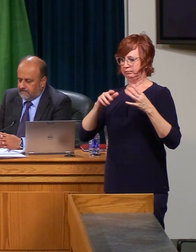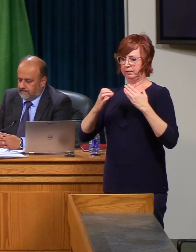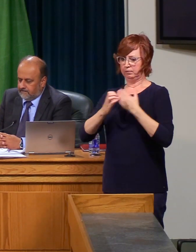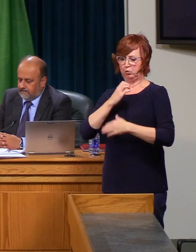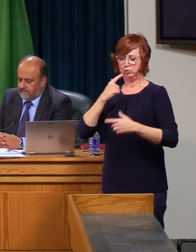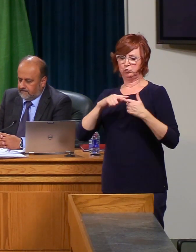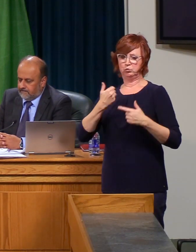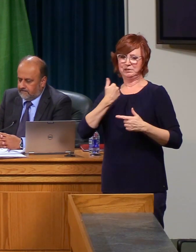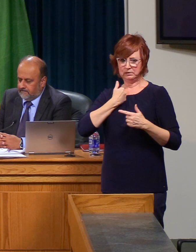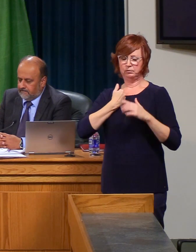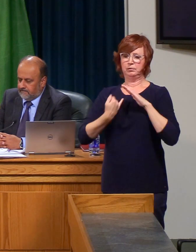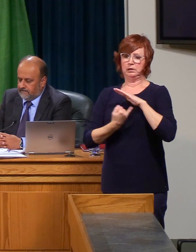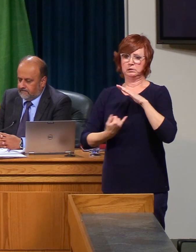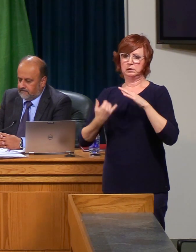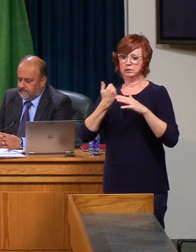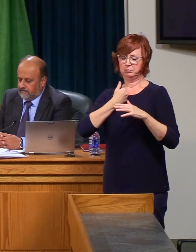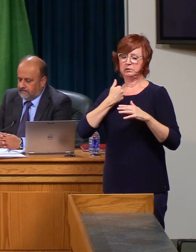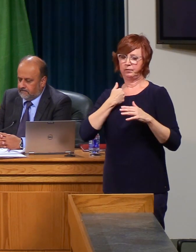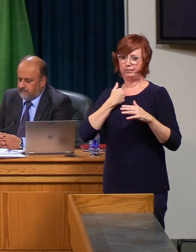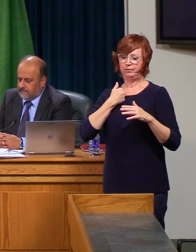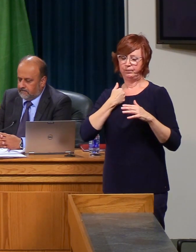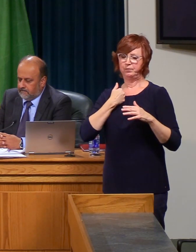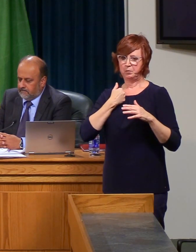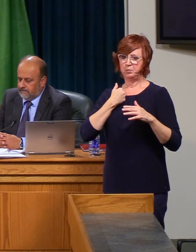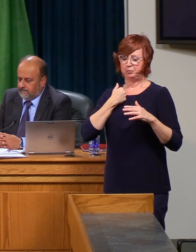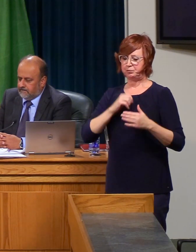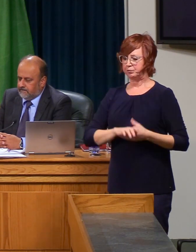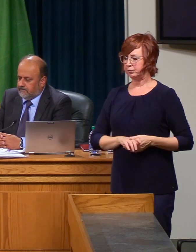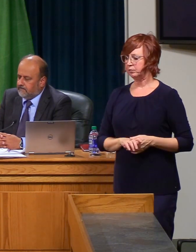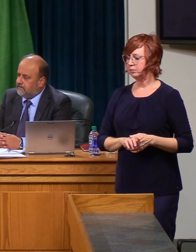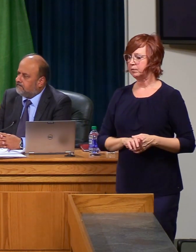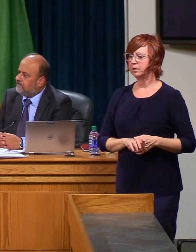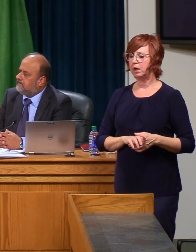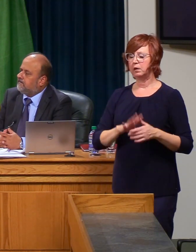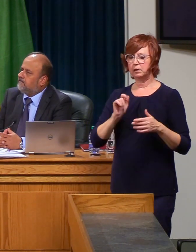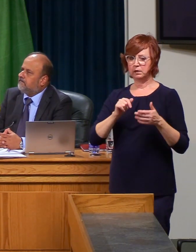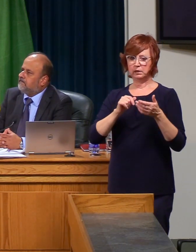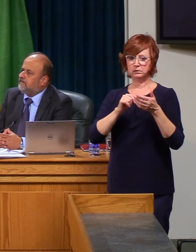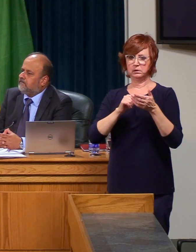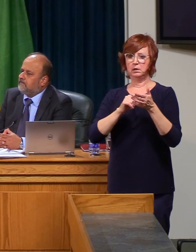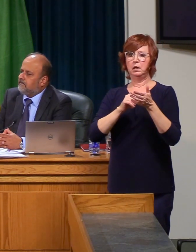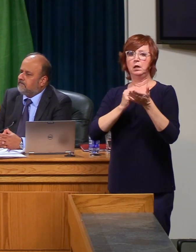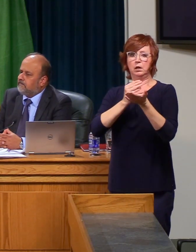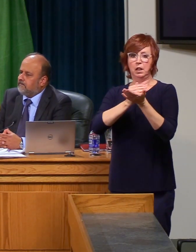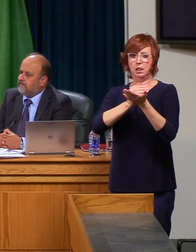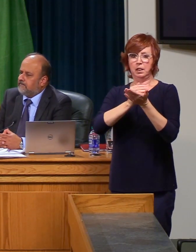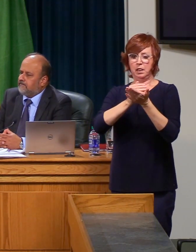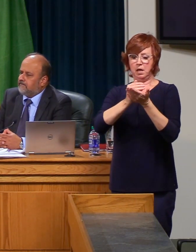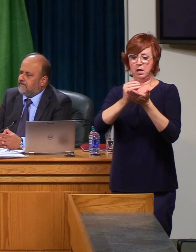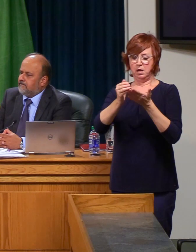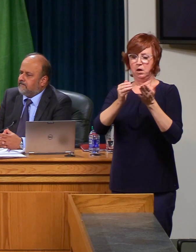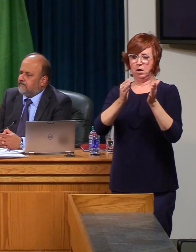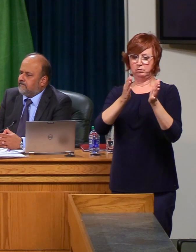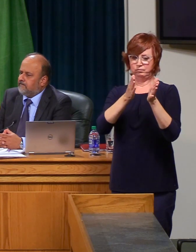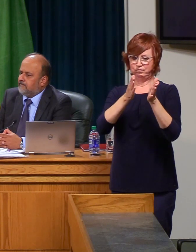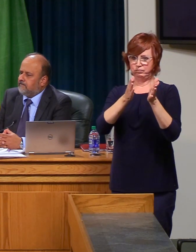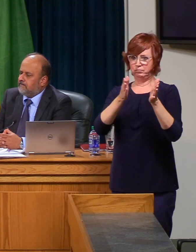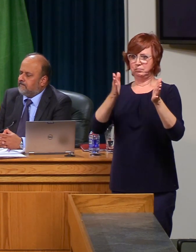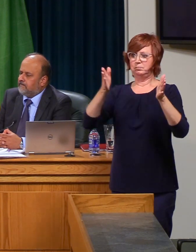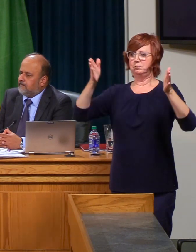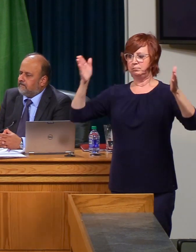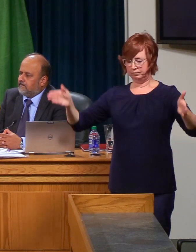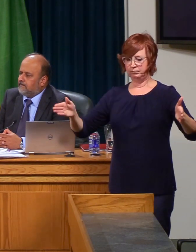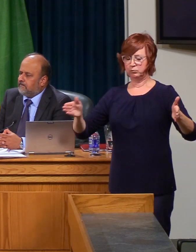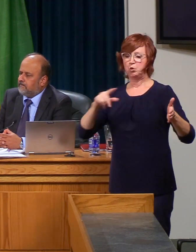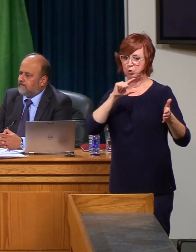the temporary layoff. We've expanded the temporary layoff ability so that employees can actually access the federal program. And in addition to that,